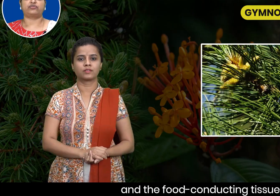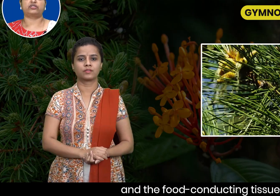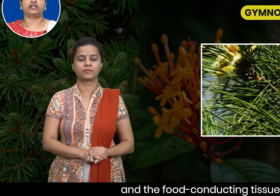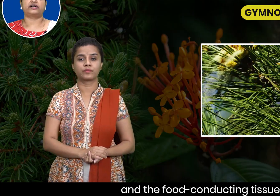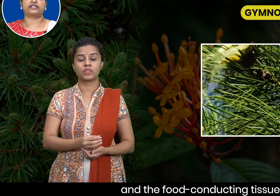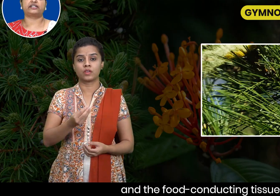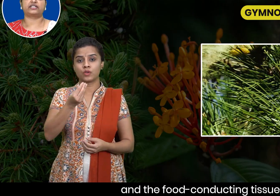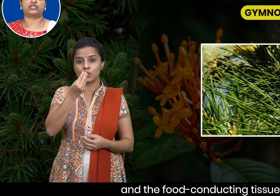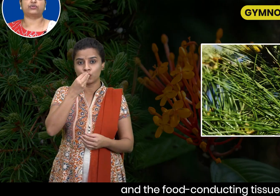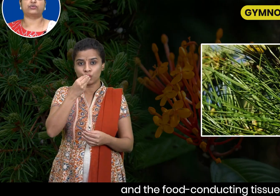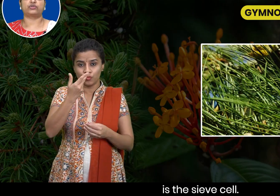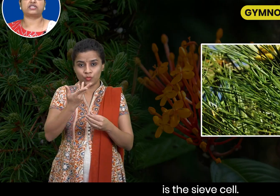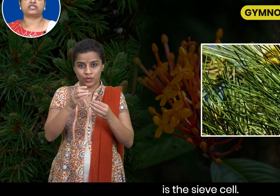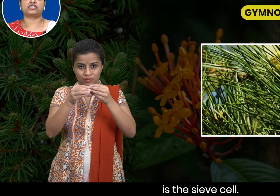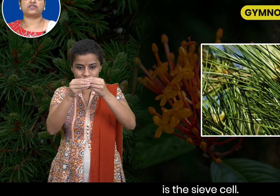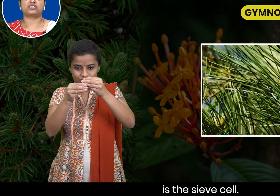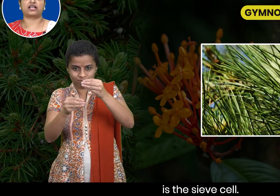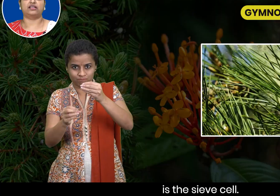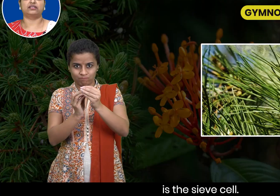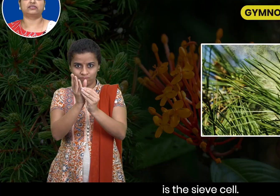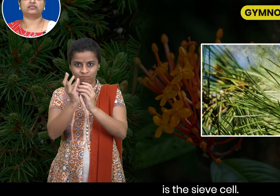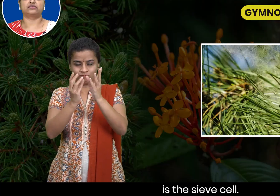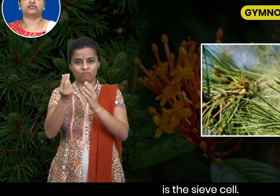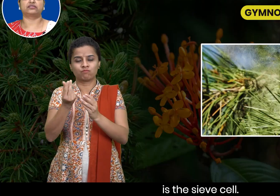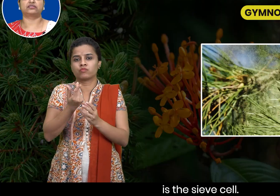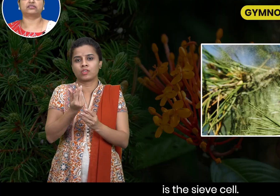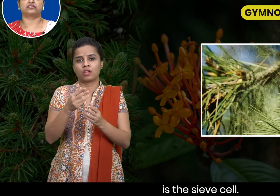and the food conducting tissue is the sieve cell.